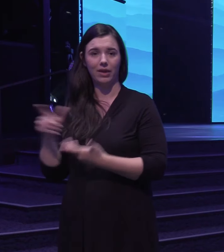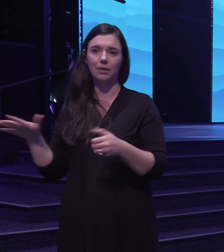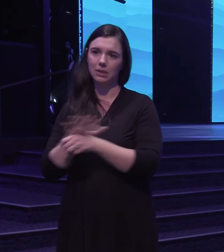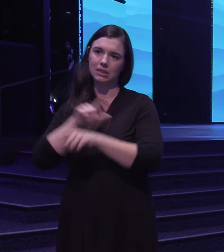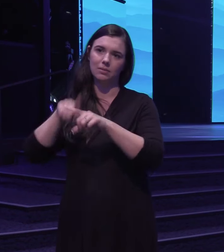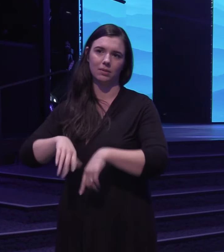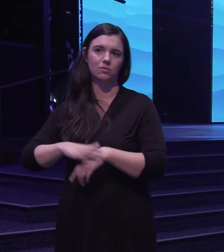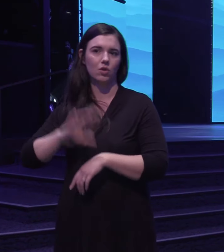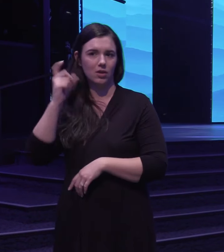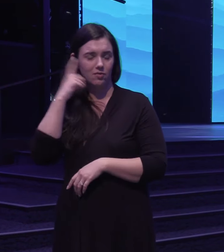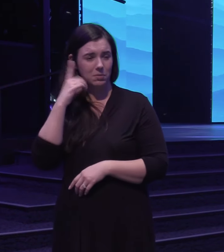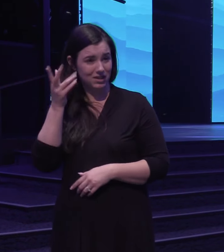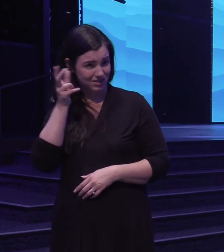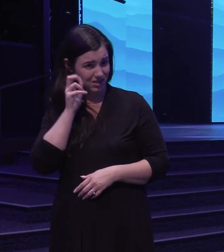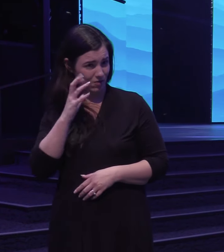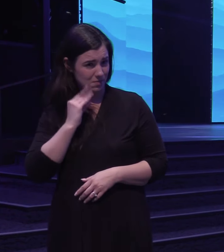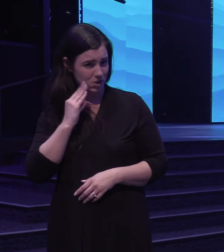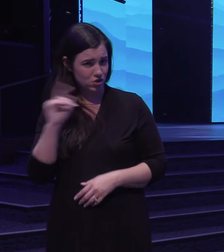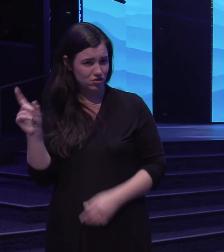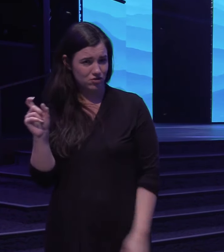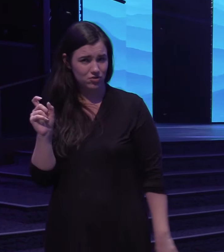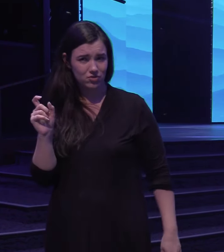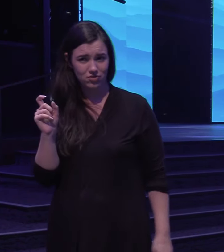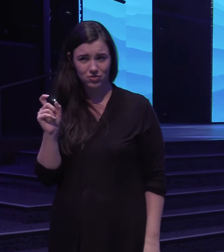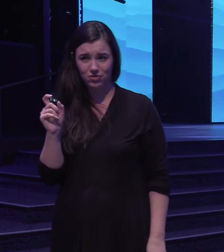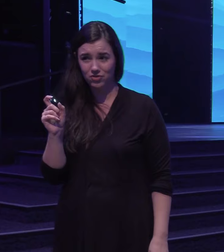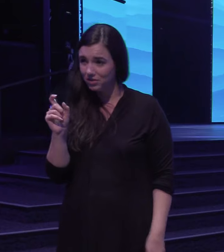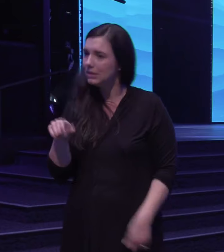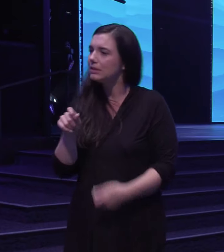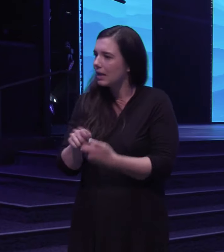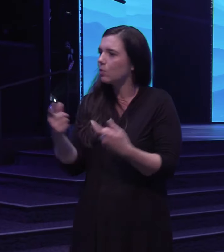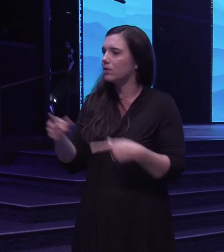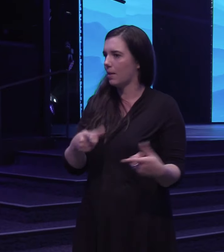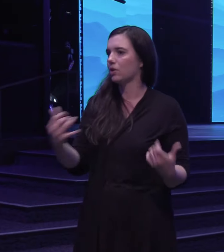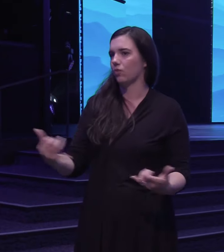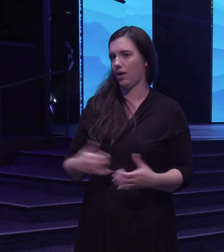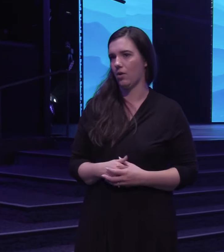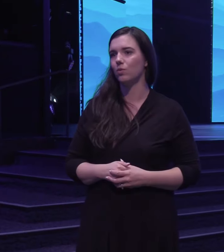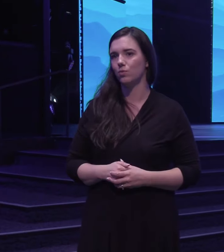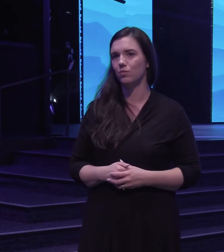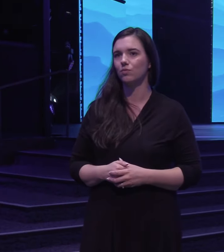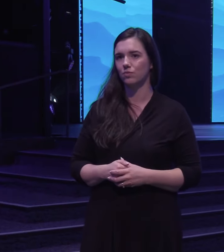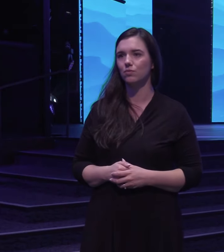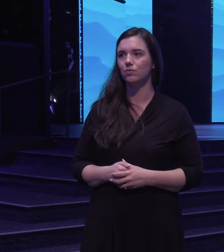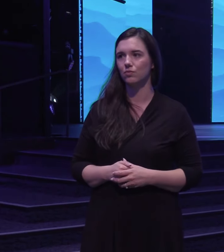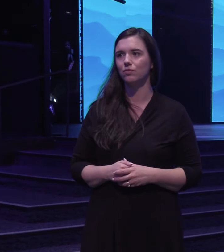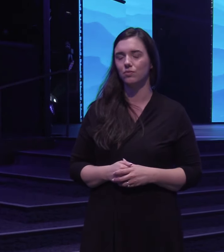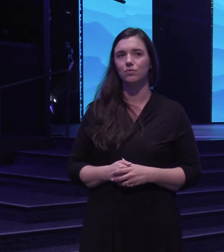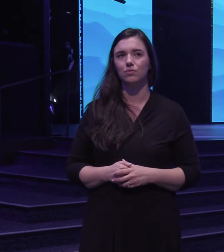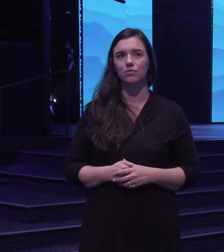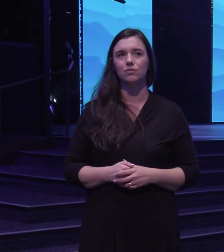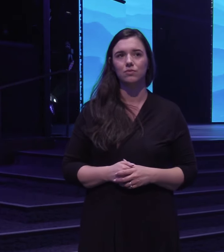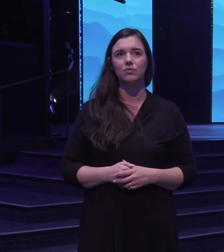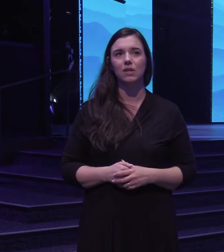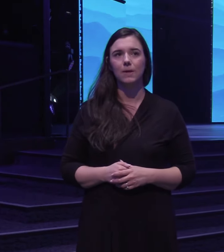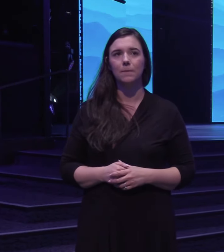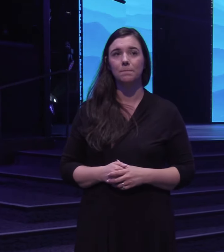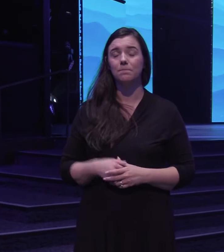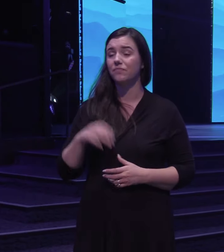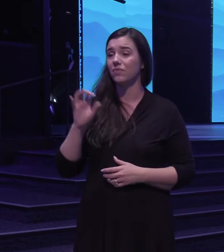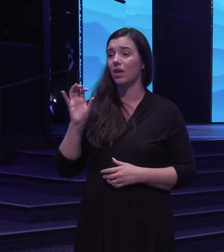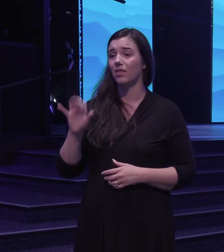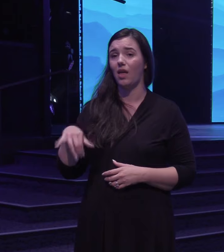dependence on the government. Does any of that sound familiar? That's exactly what's going on right now. And it's